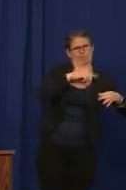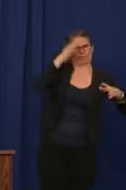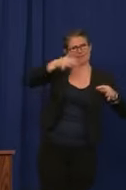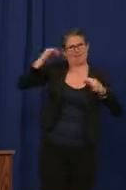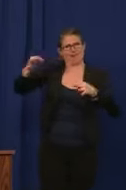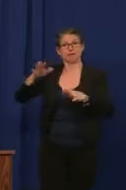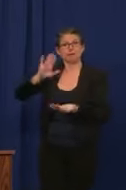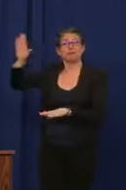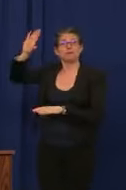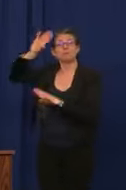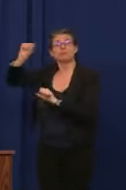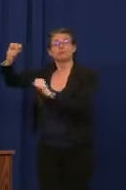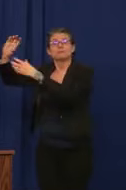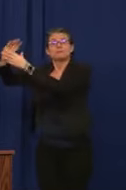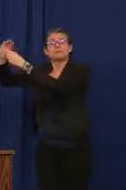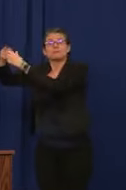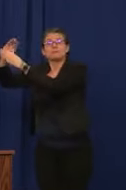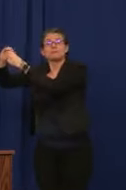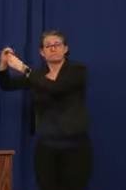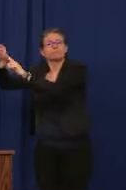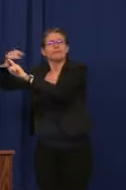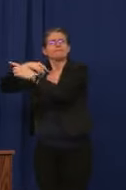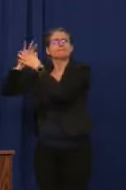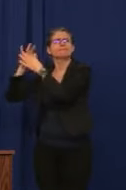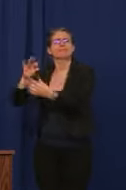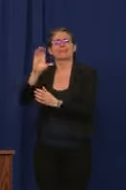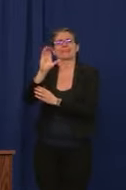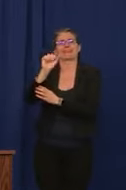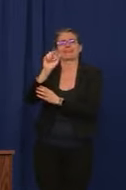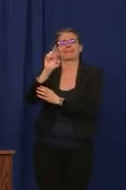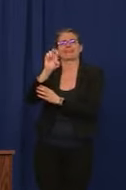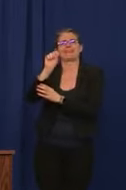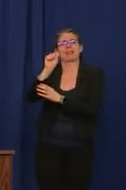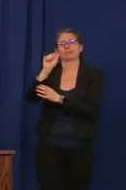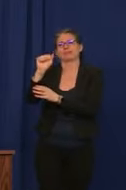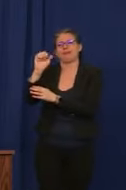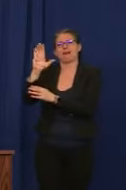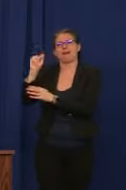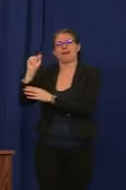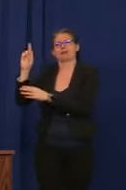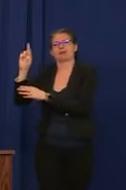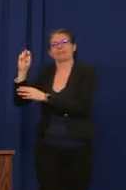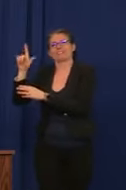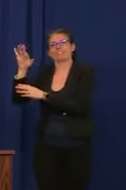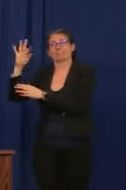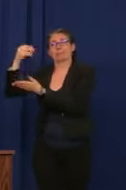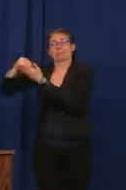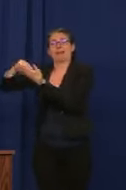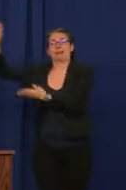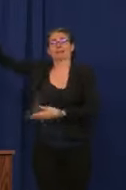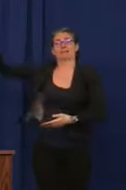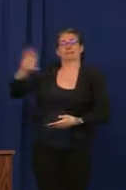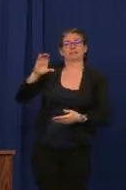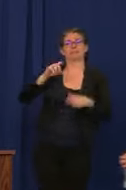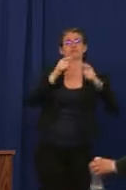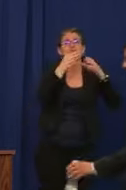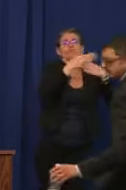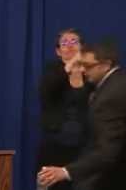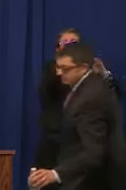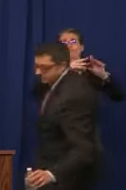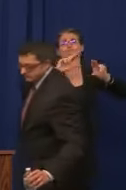package, that kind of thing. I have no idea what's on the president's agenda. I can't speak for him. Okay, thank